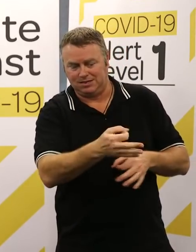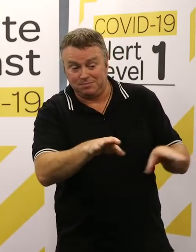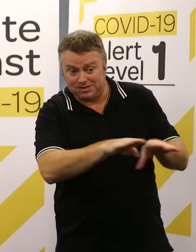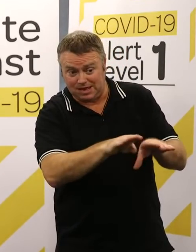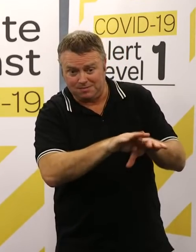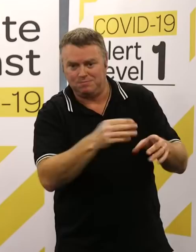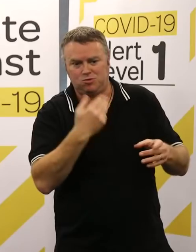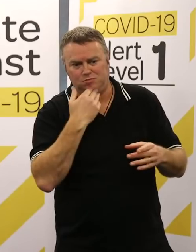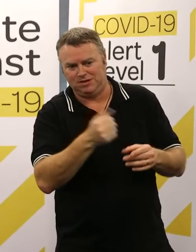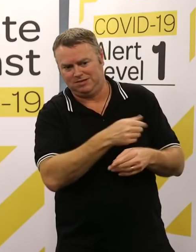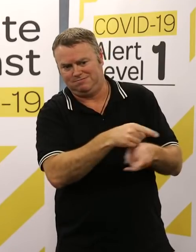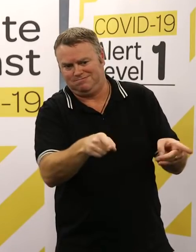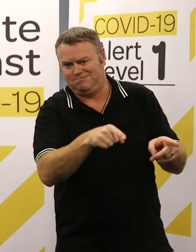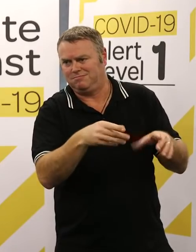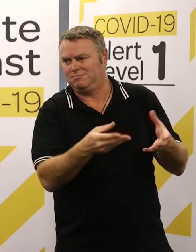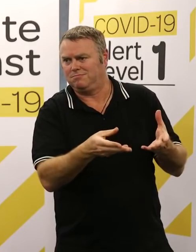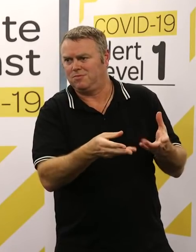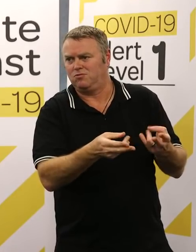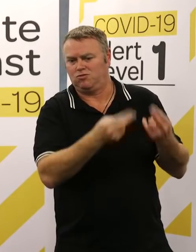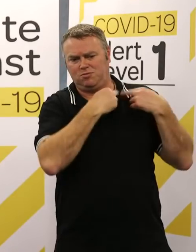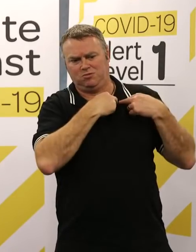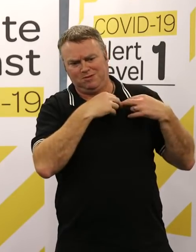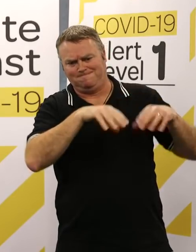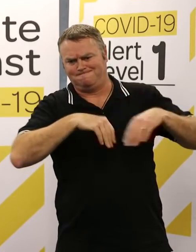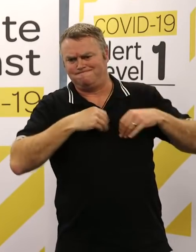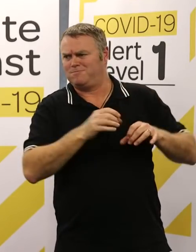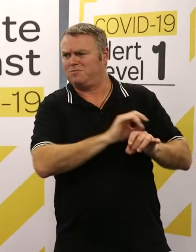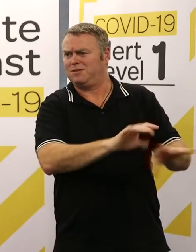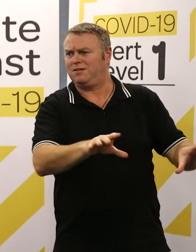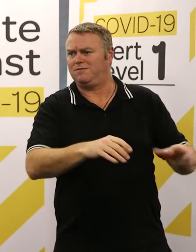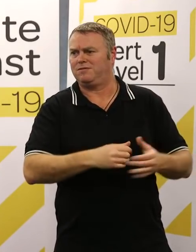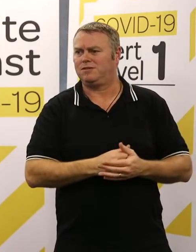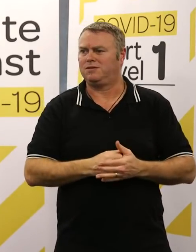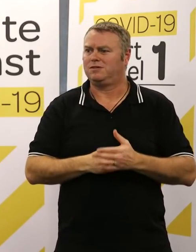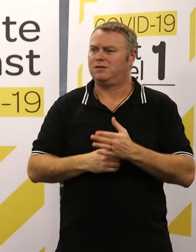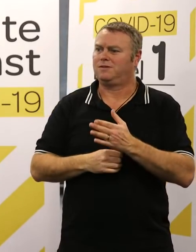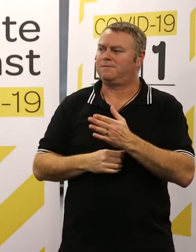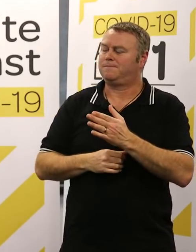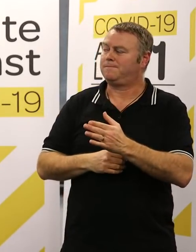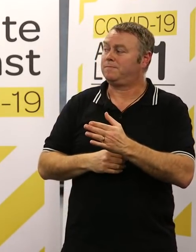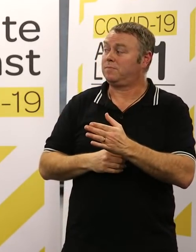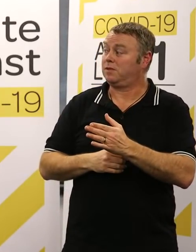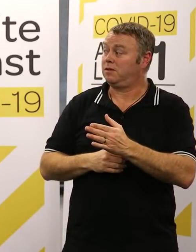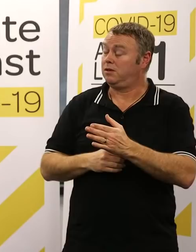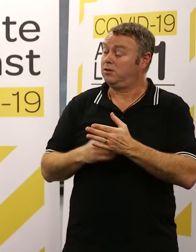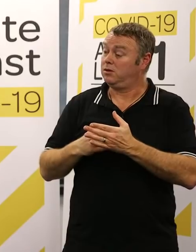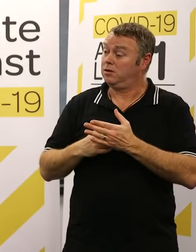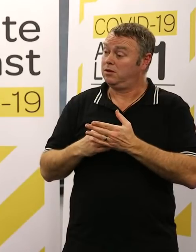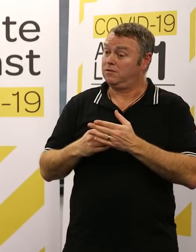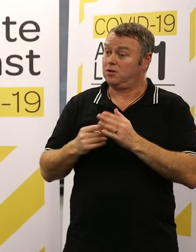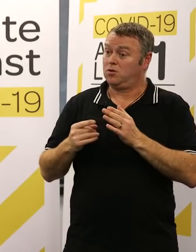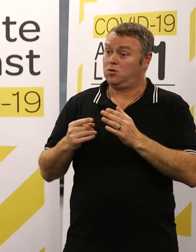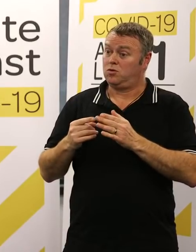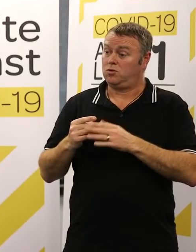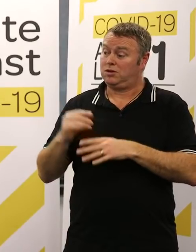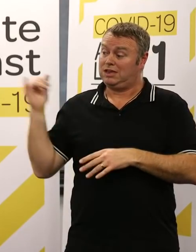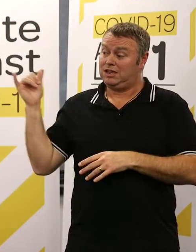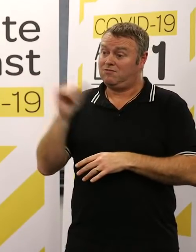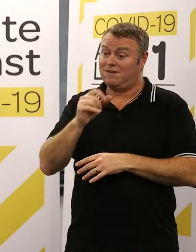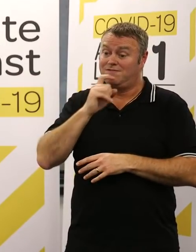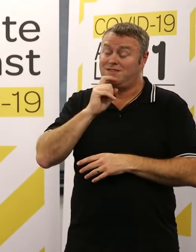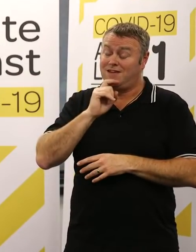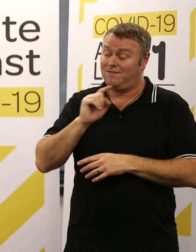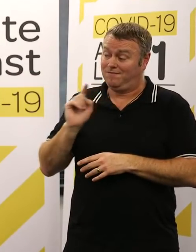cooperate. Would you recommend that airline crew wear masks when they're out in the community in New Zealand? If they've come back from internationally? No,